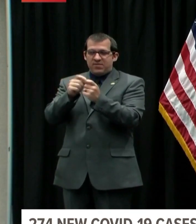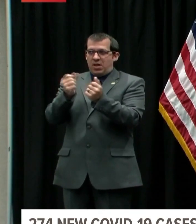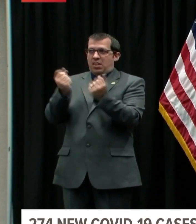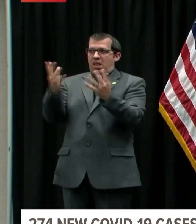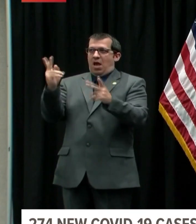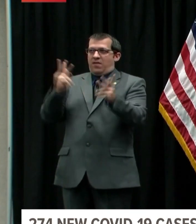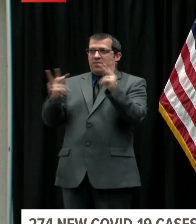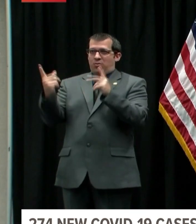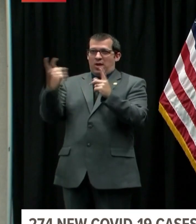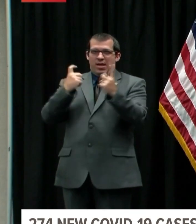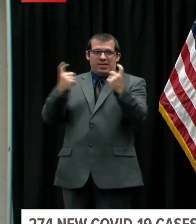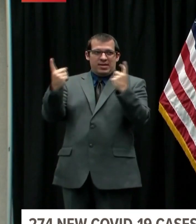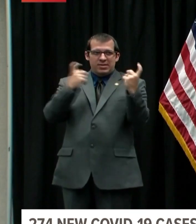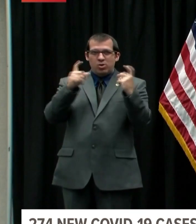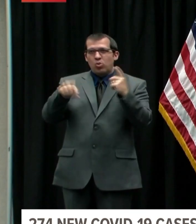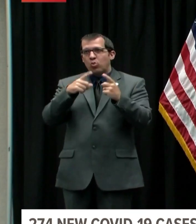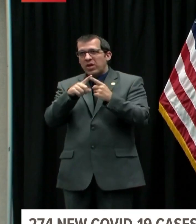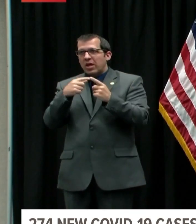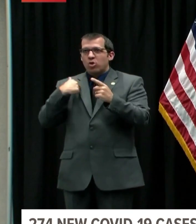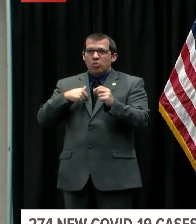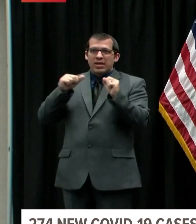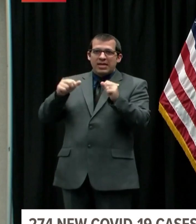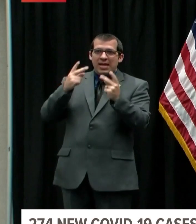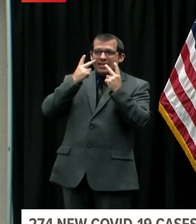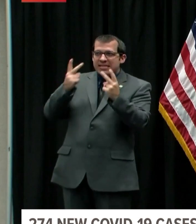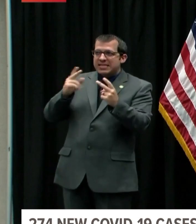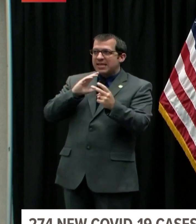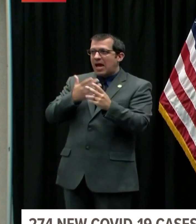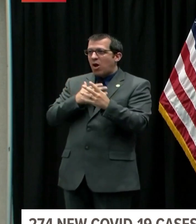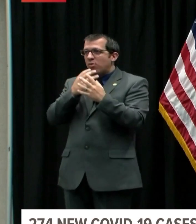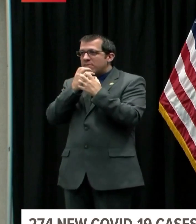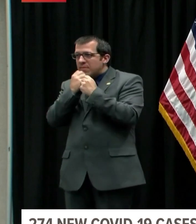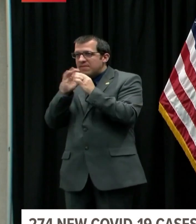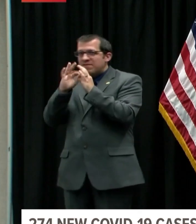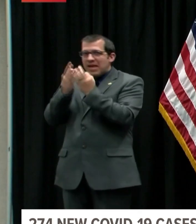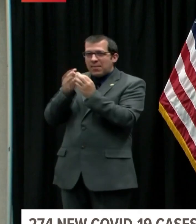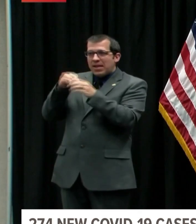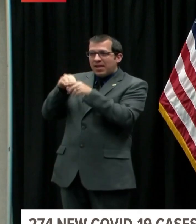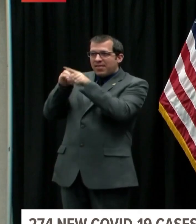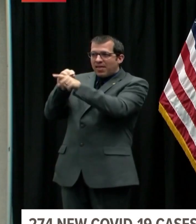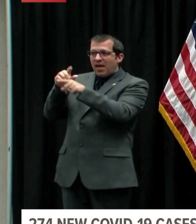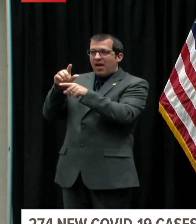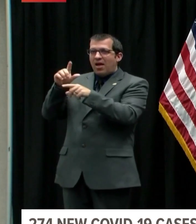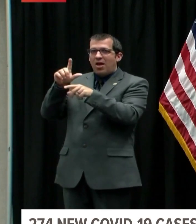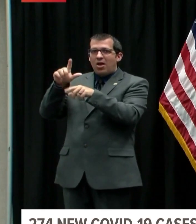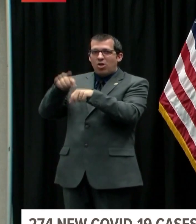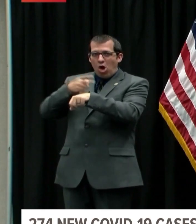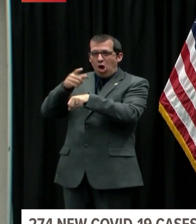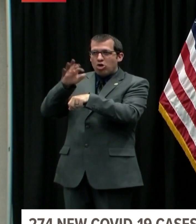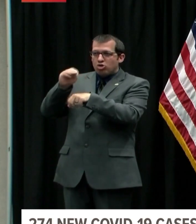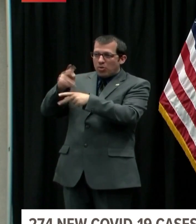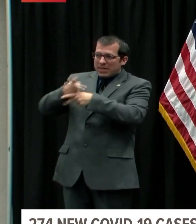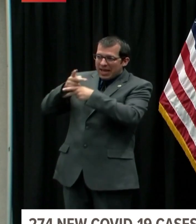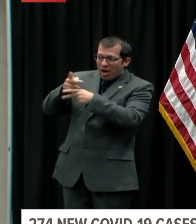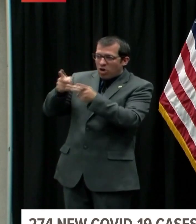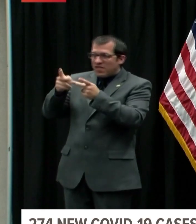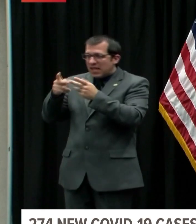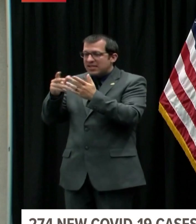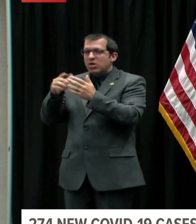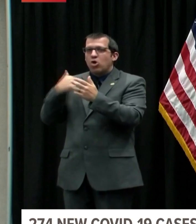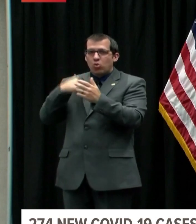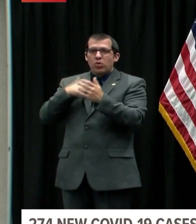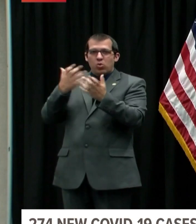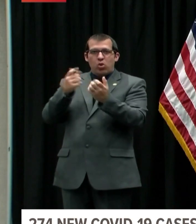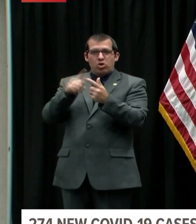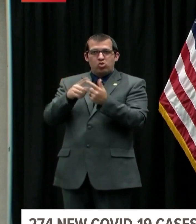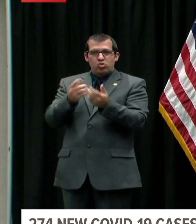lot of people about when are we going to be able to go see our loved one in a long-term care facility. We want to be able to present a plan for